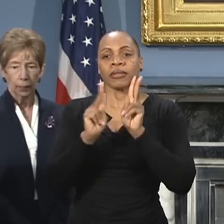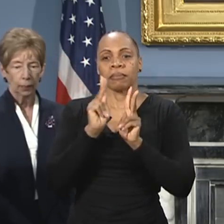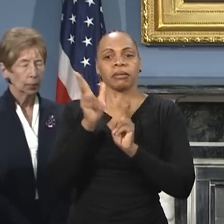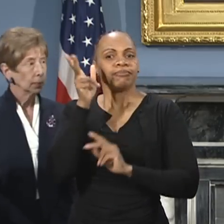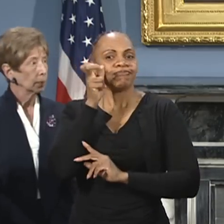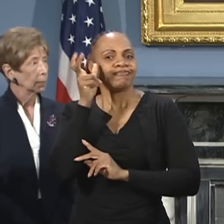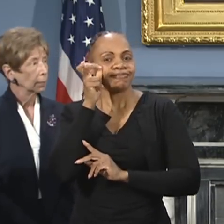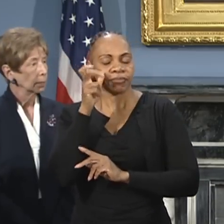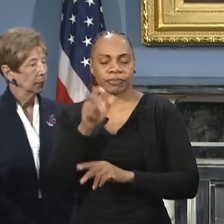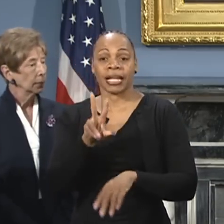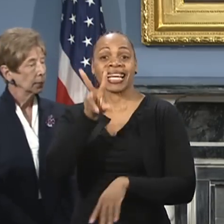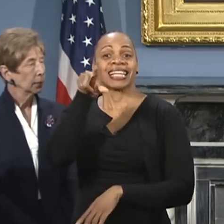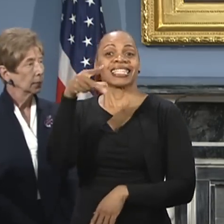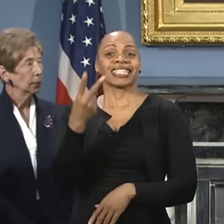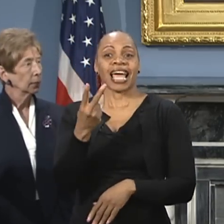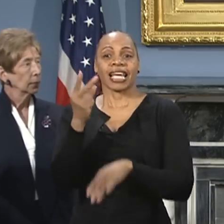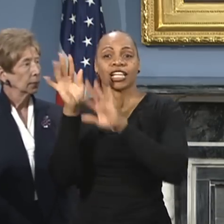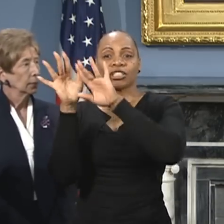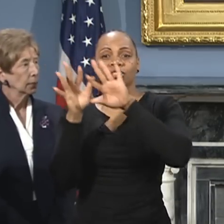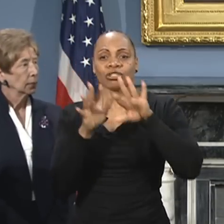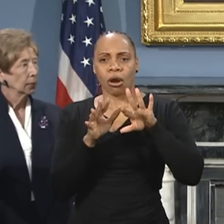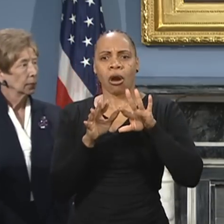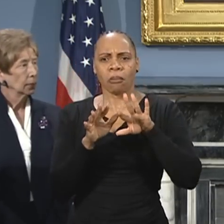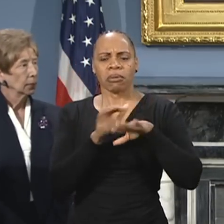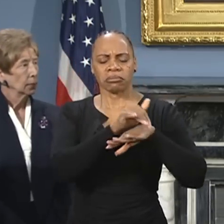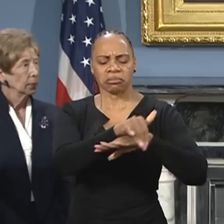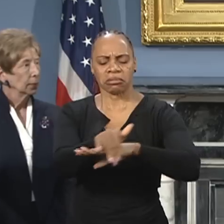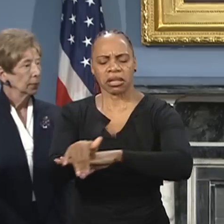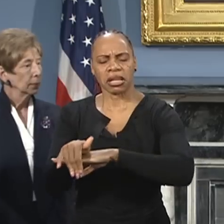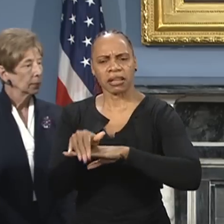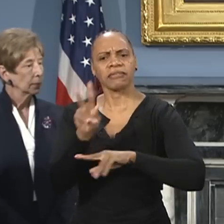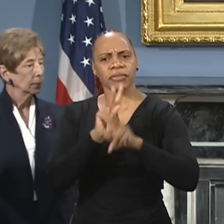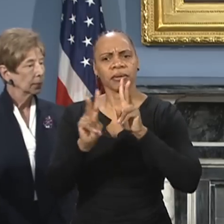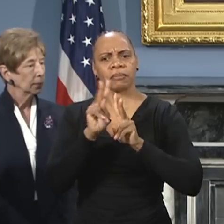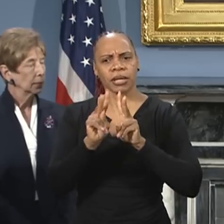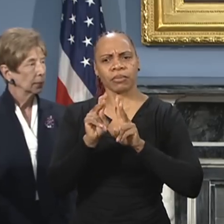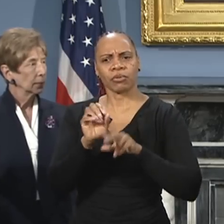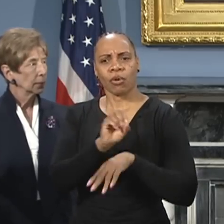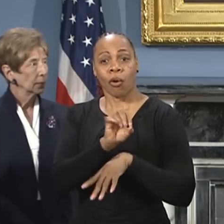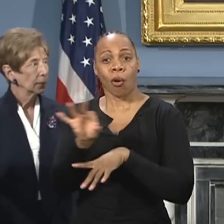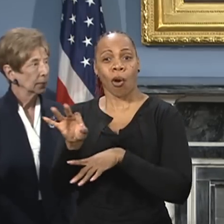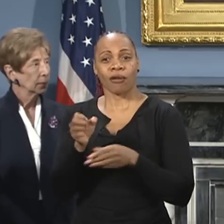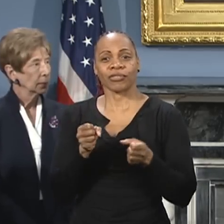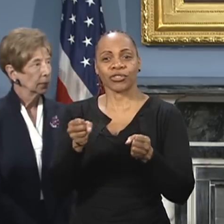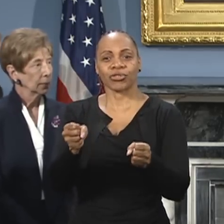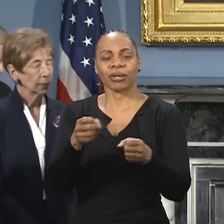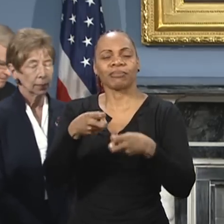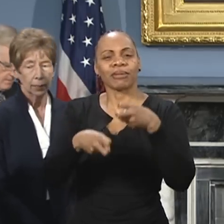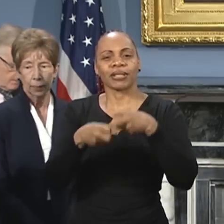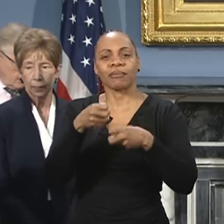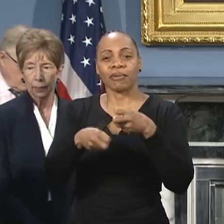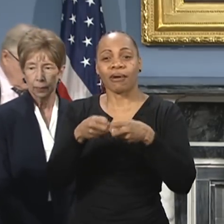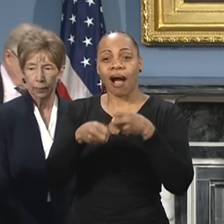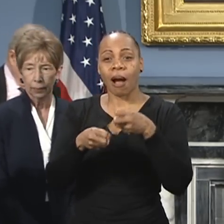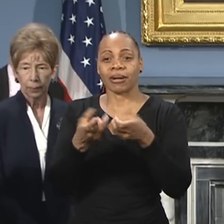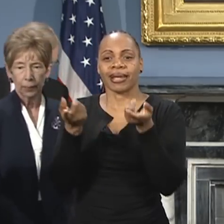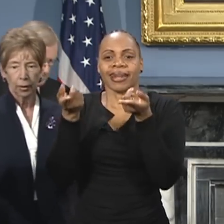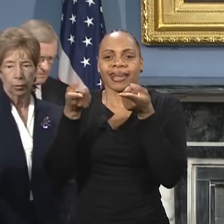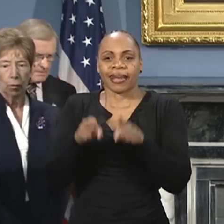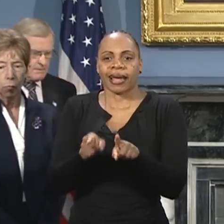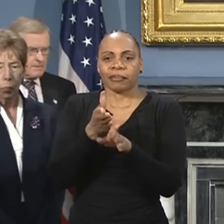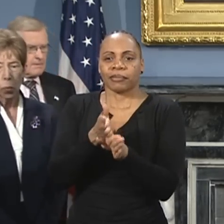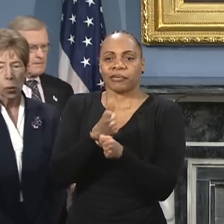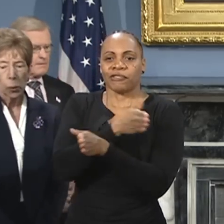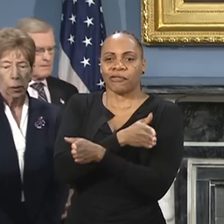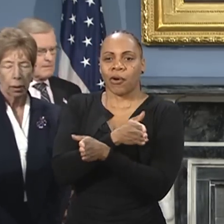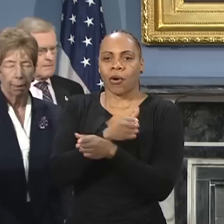think, as the evening wore on, people did stay off the streets more and more. The problem was the storm hit before the evening rush hour. So it really,